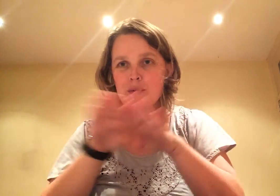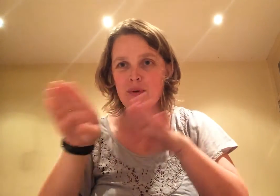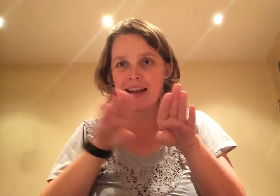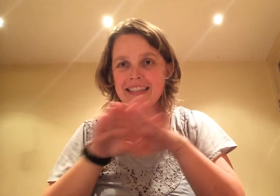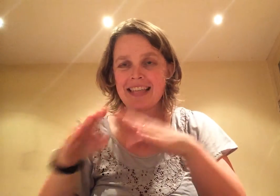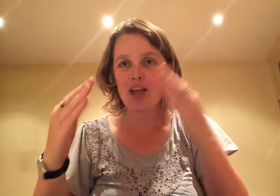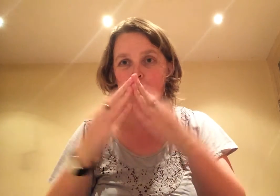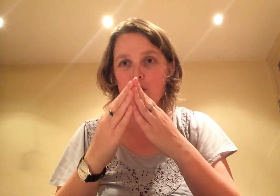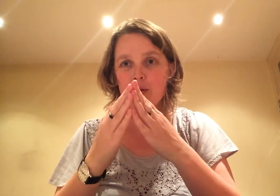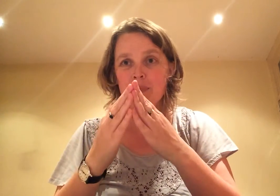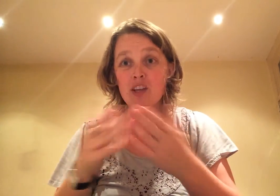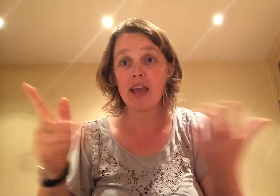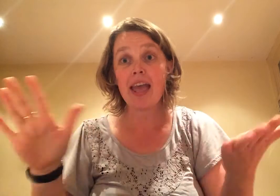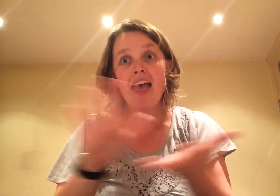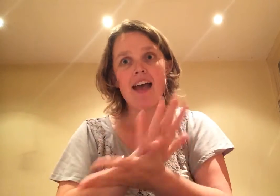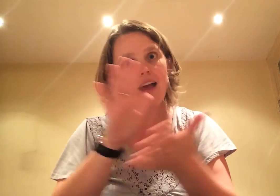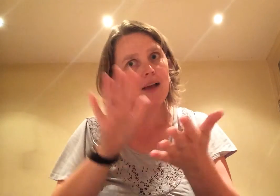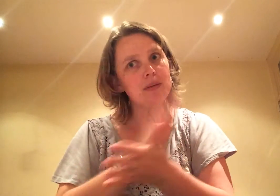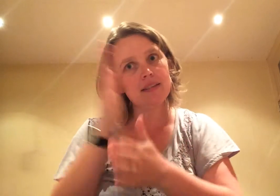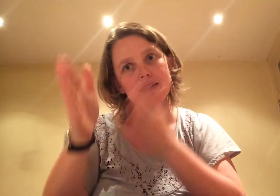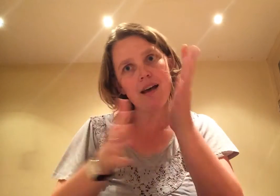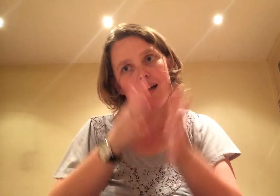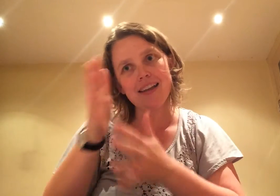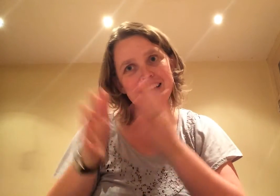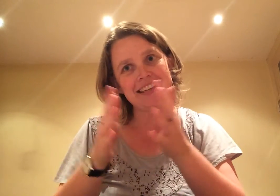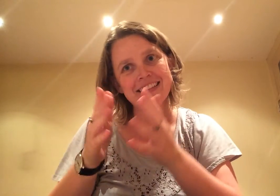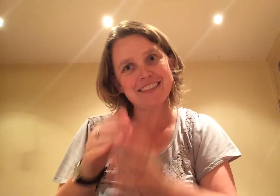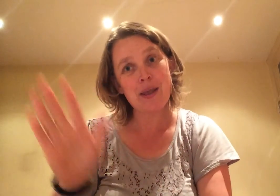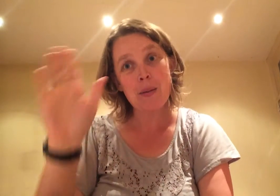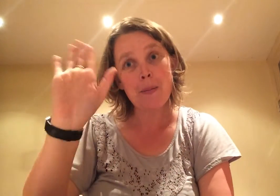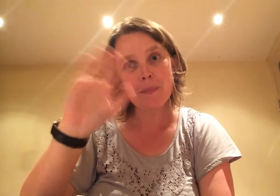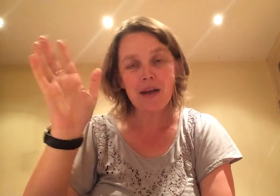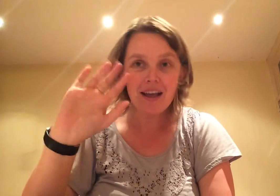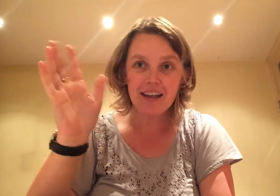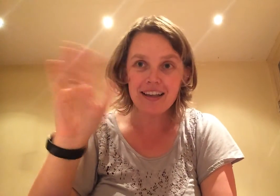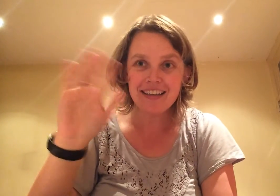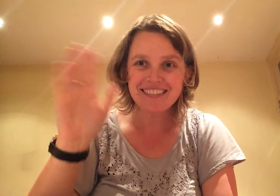practice that at home. Okay, happy signing. Bye.